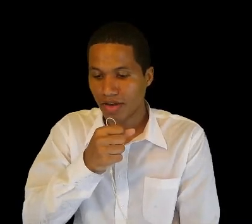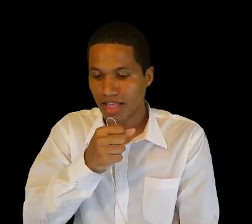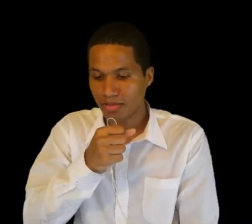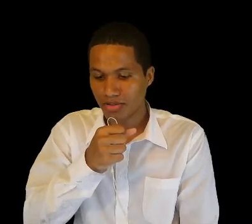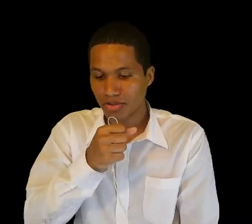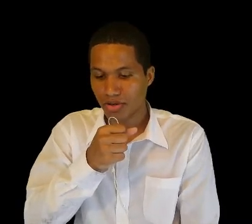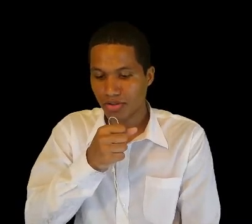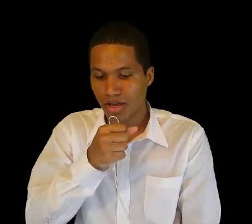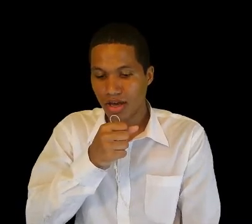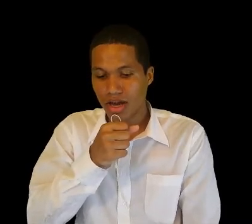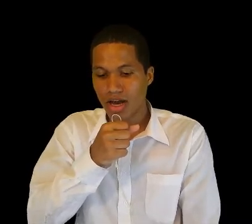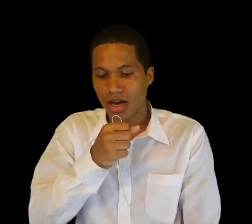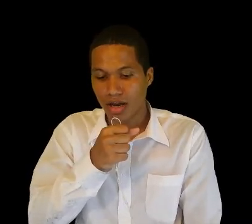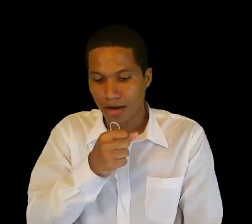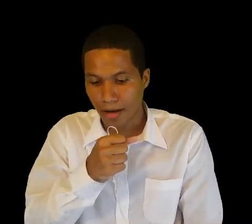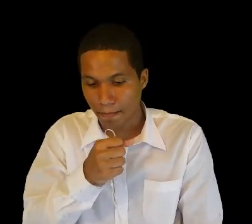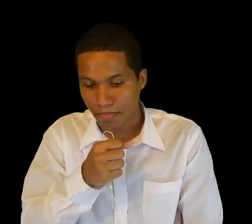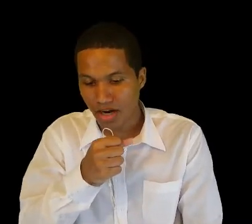group of animals called